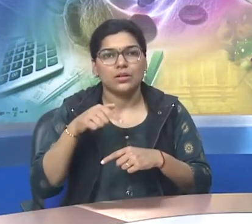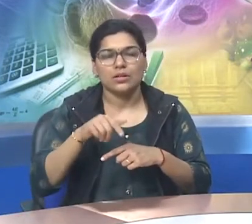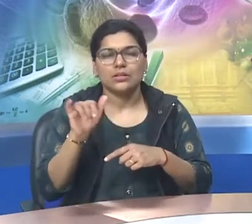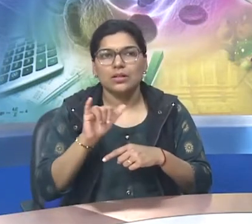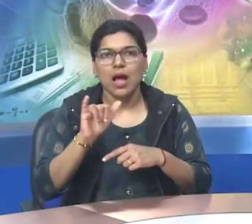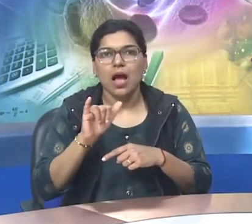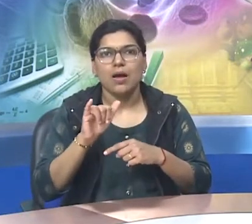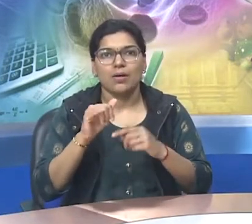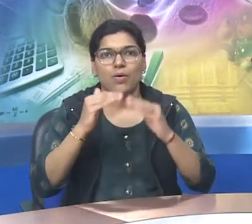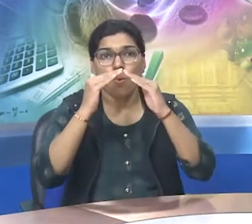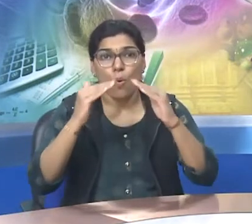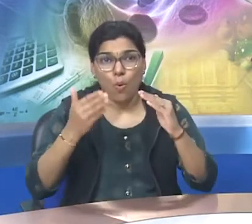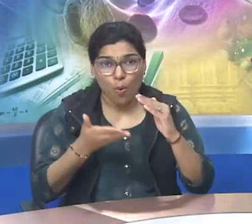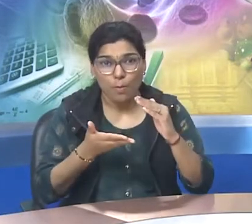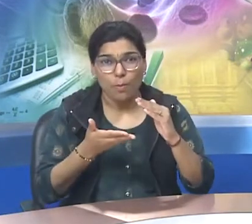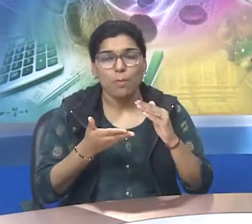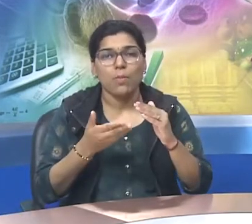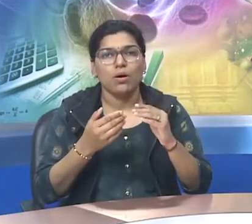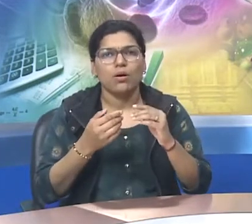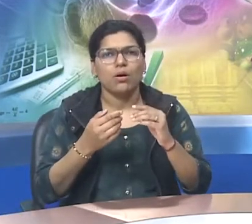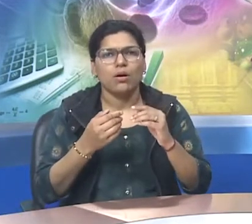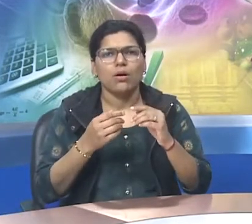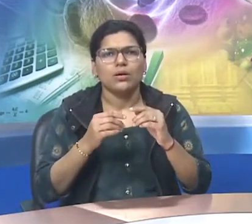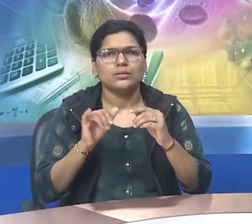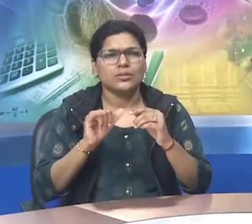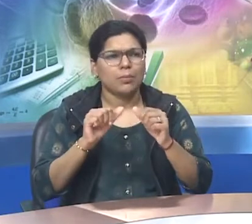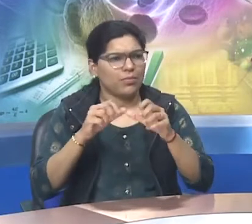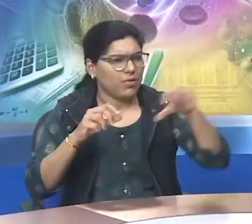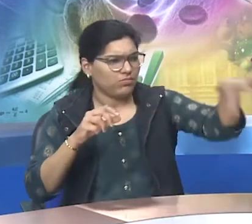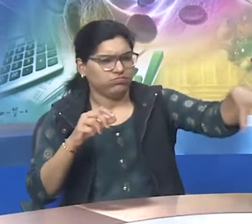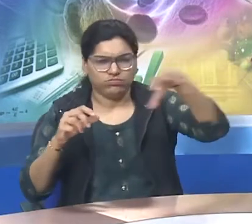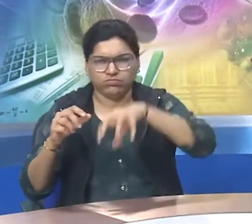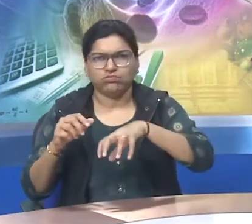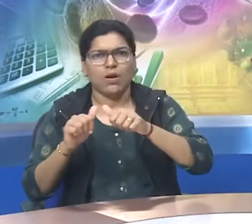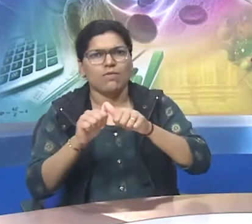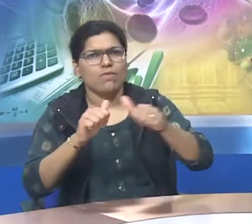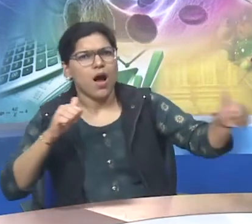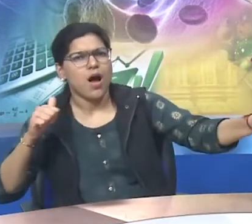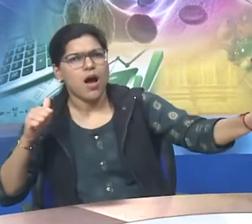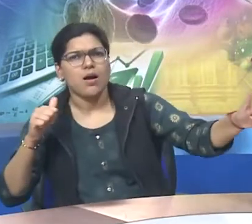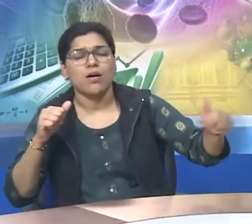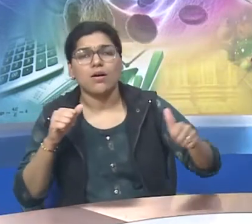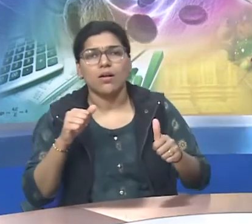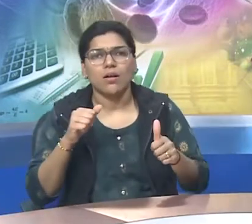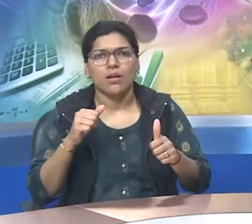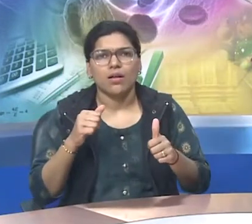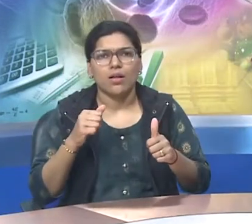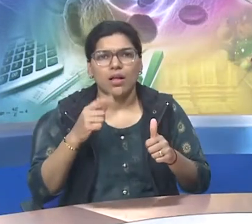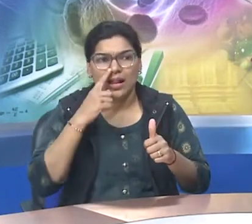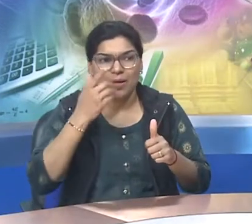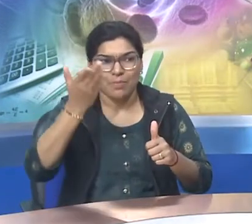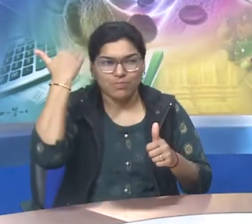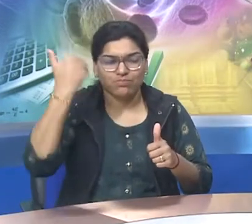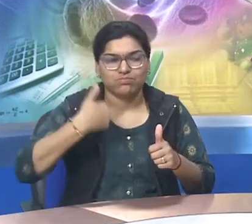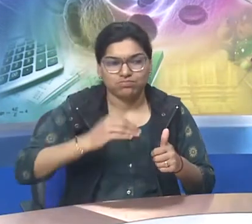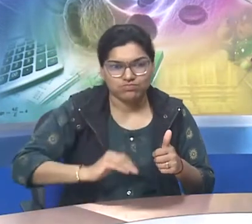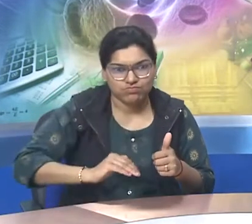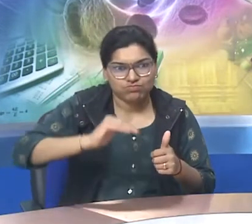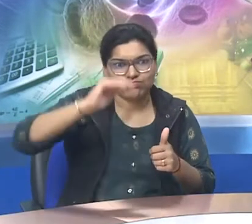separated from the house. So the same house seems to be an entirely different house, which is